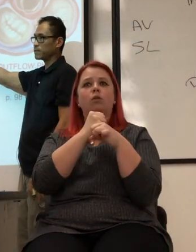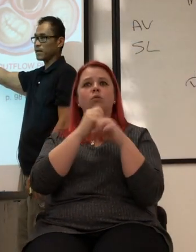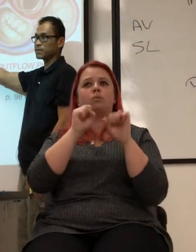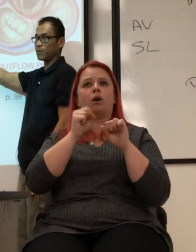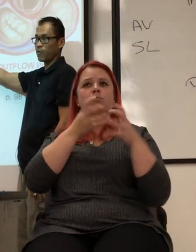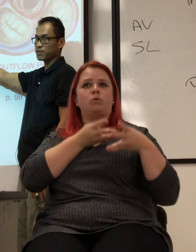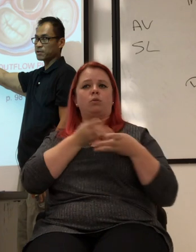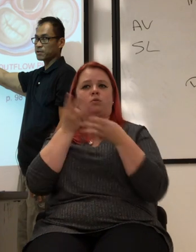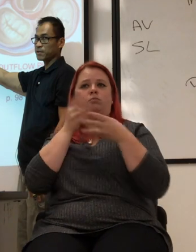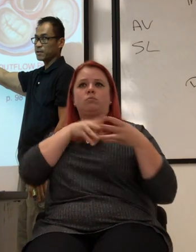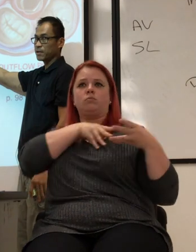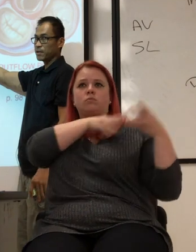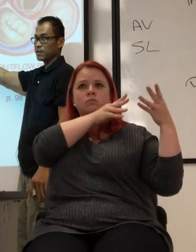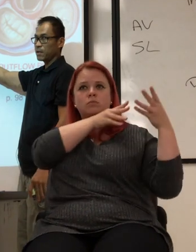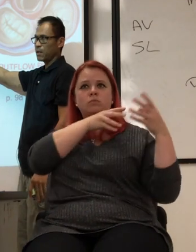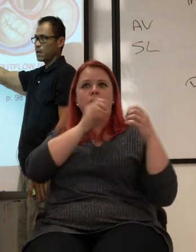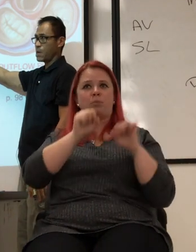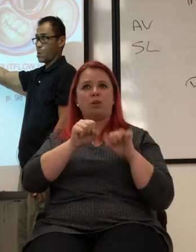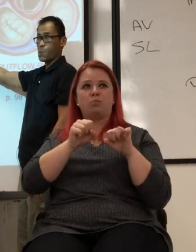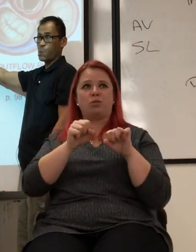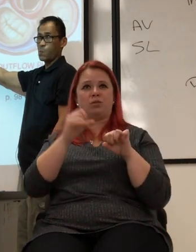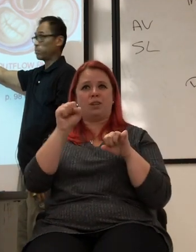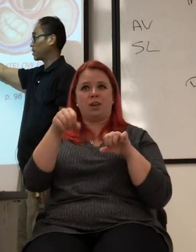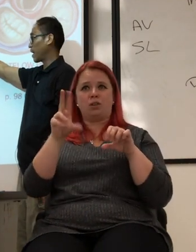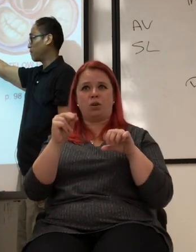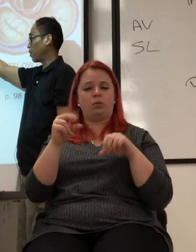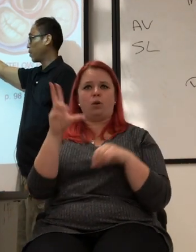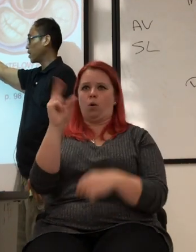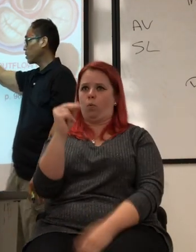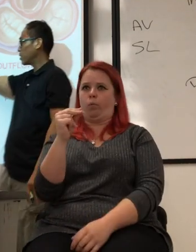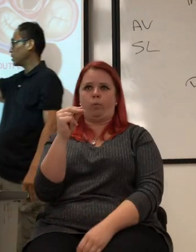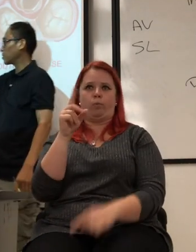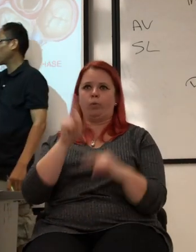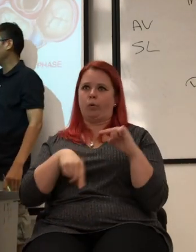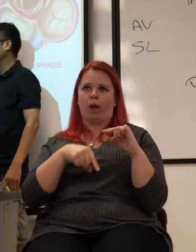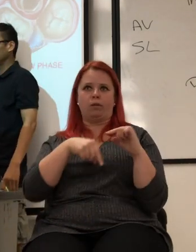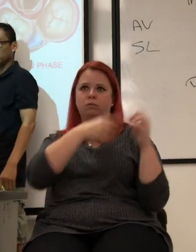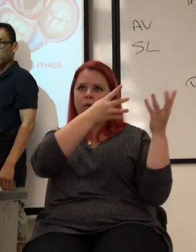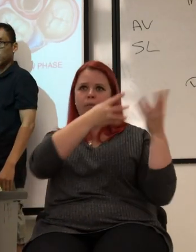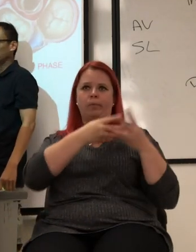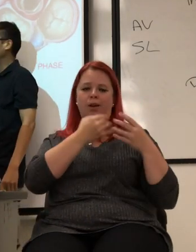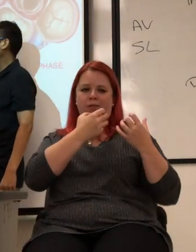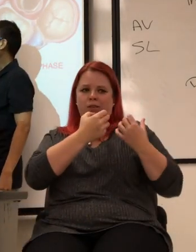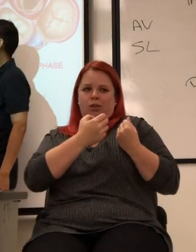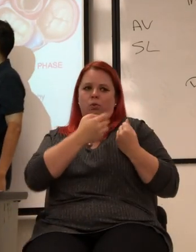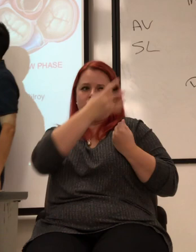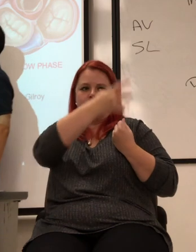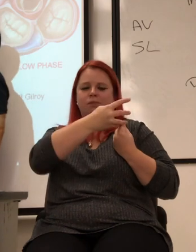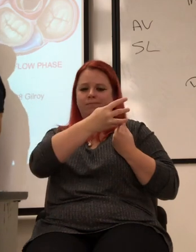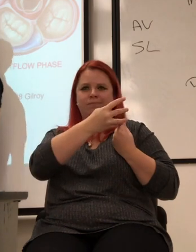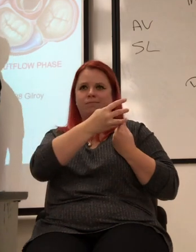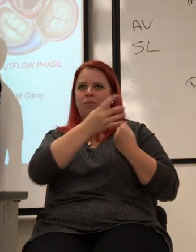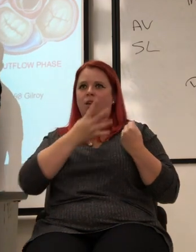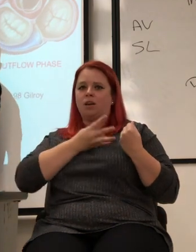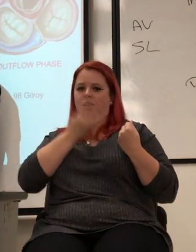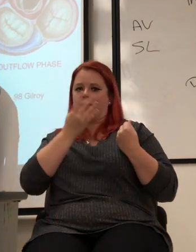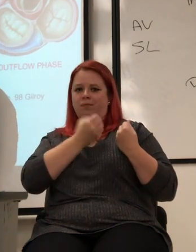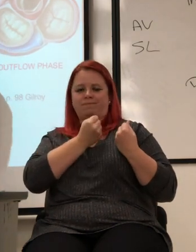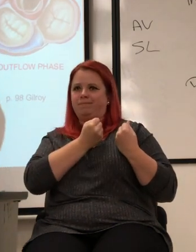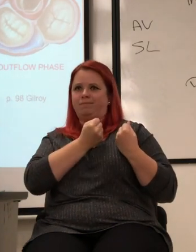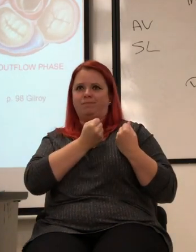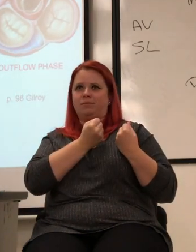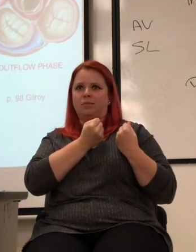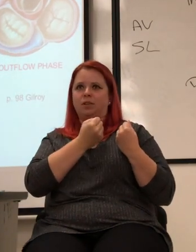outflow? That's a yes-no question. No. Blood can't flow in. These are closed. Blood can't flow out. These are closed.